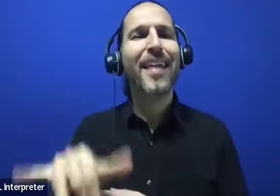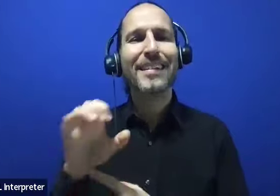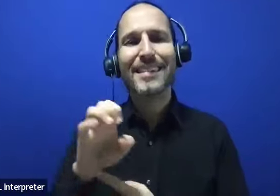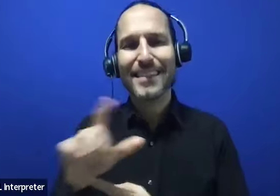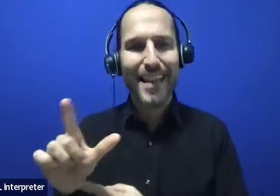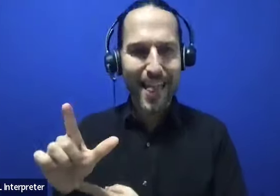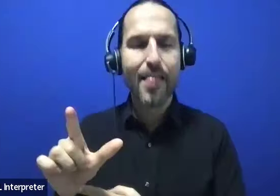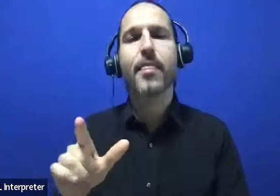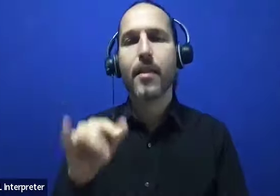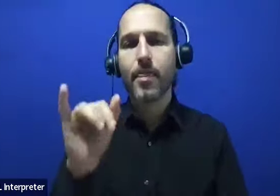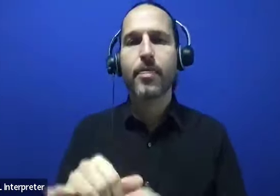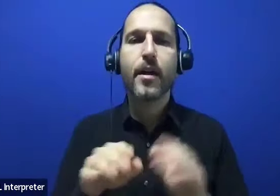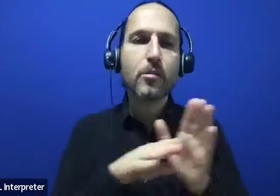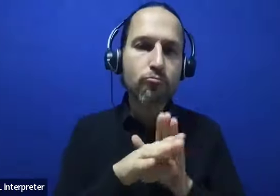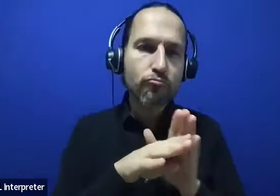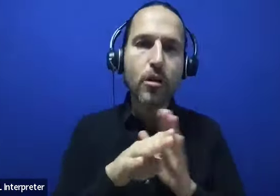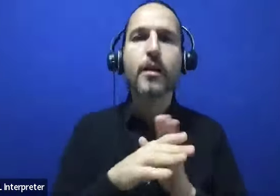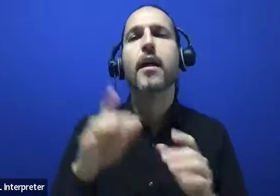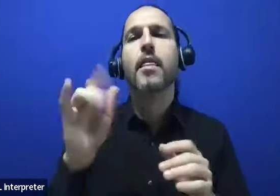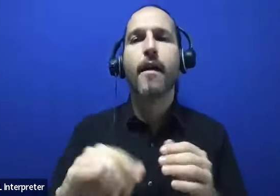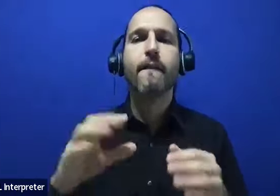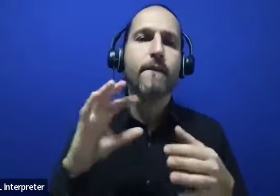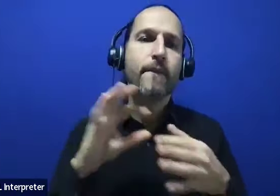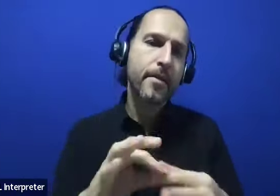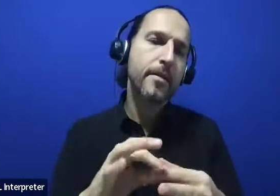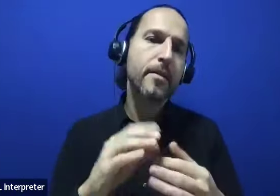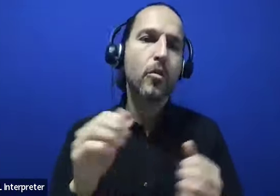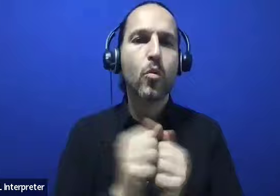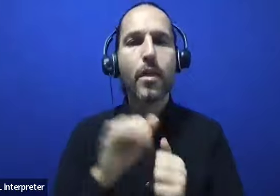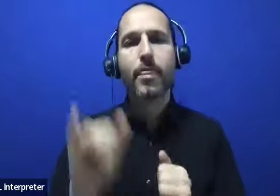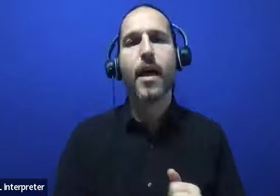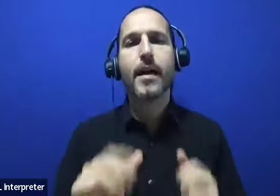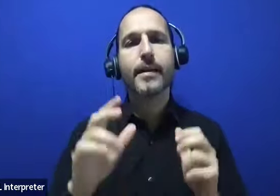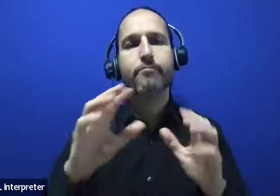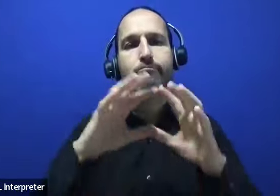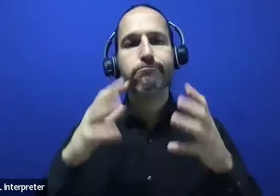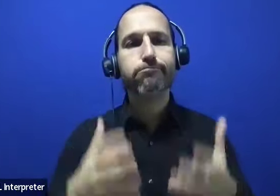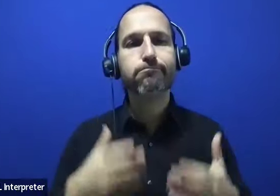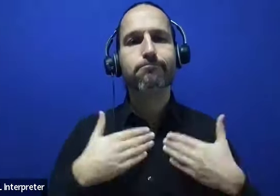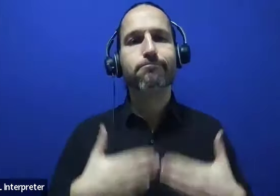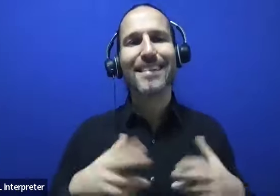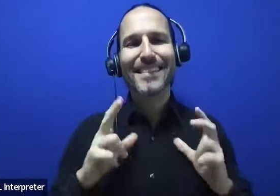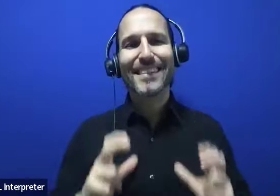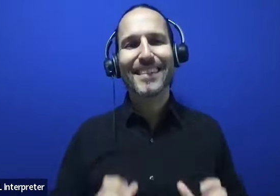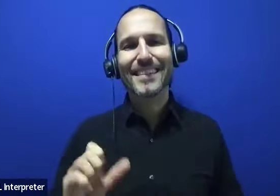migration. Placoid cells are very much involved in creating the sensory system.